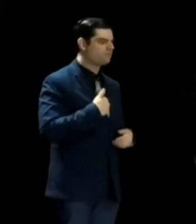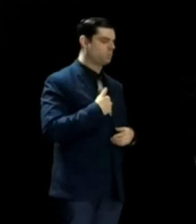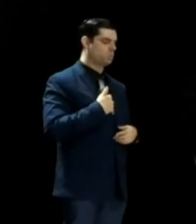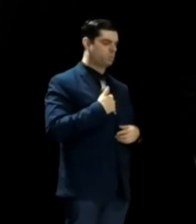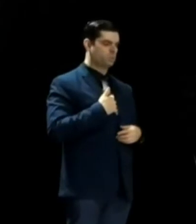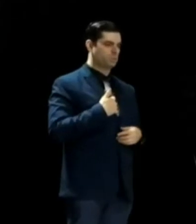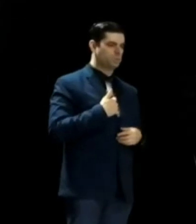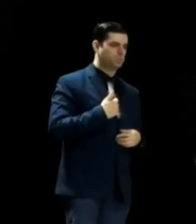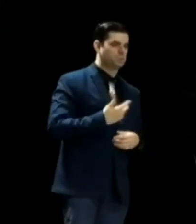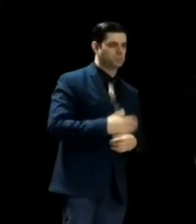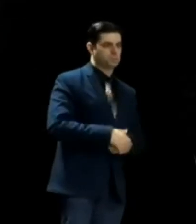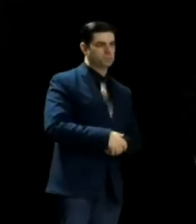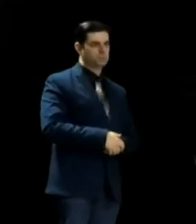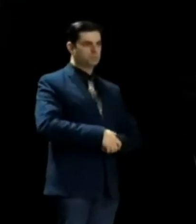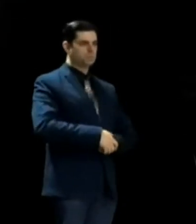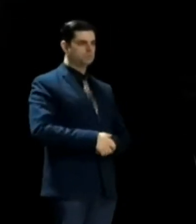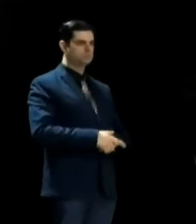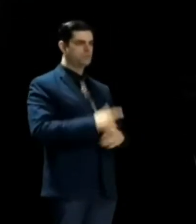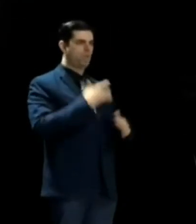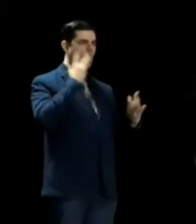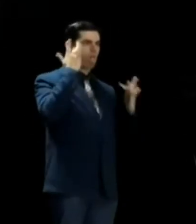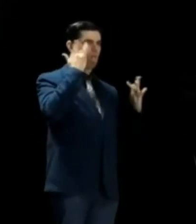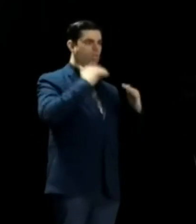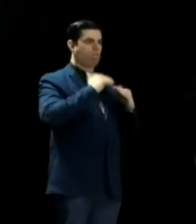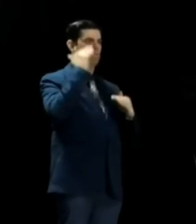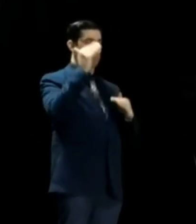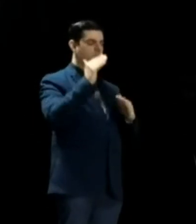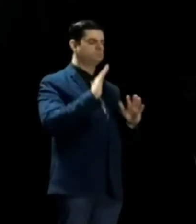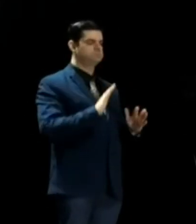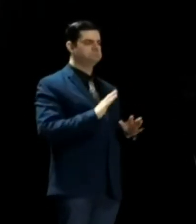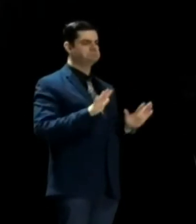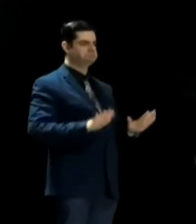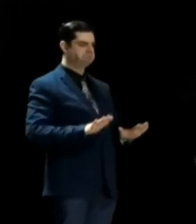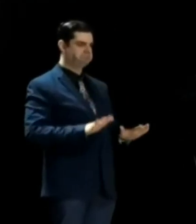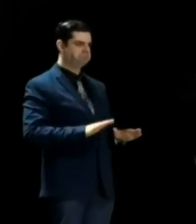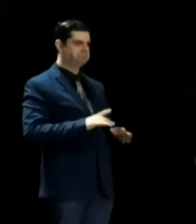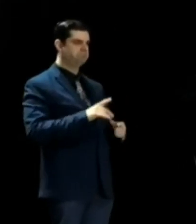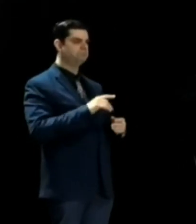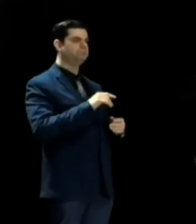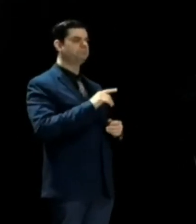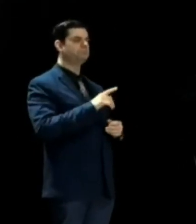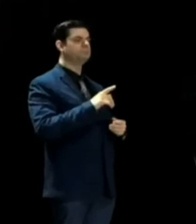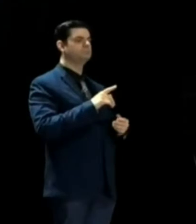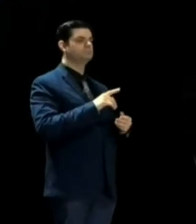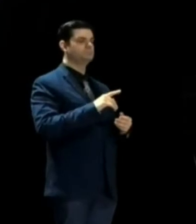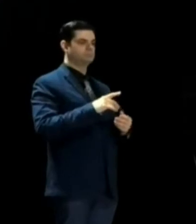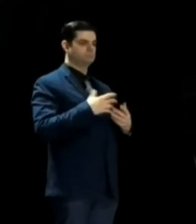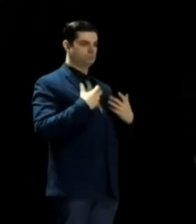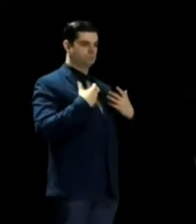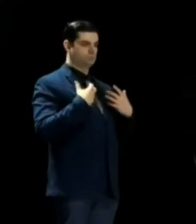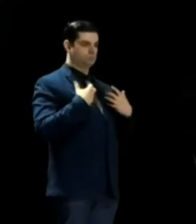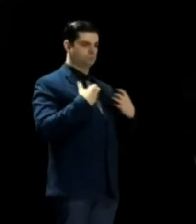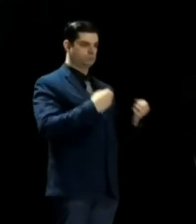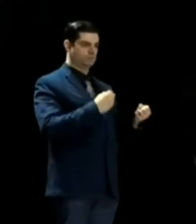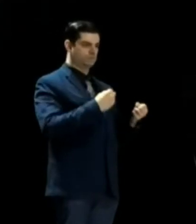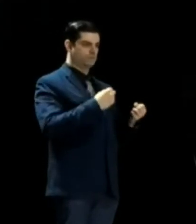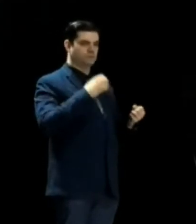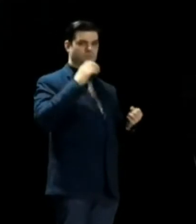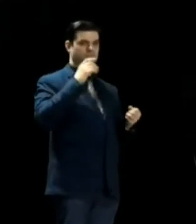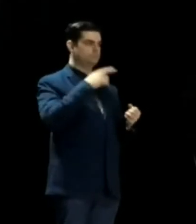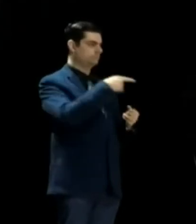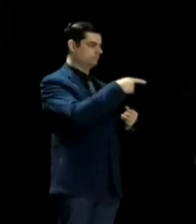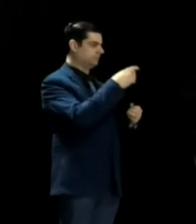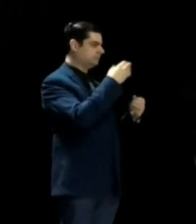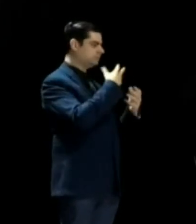recoveries or releasing folks from quarantine, our health department is the only one that can do that. I know some of you have emailed